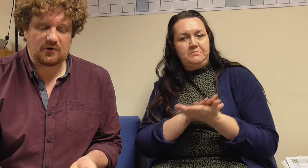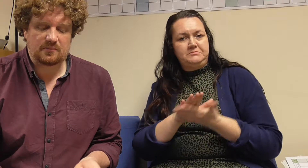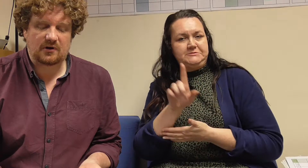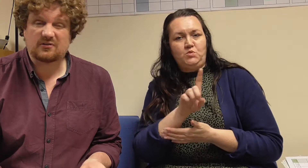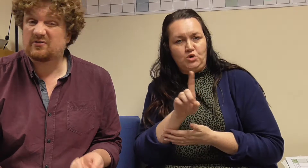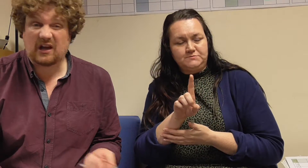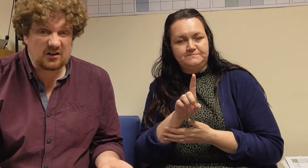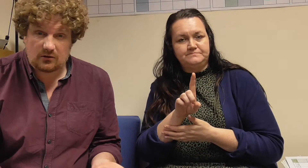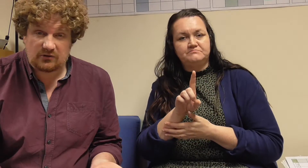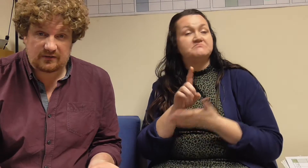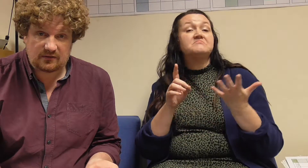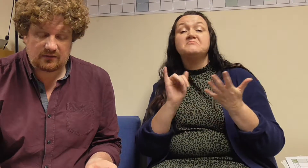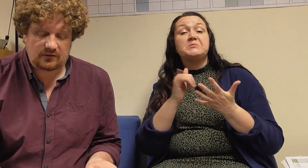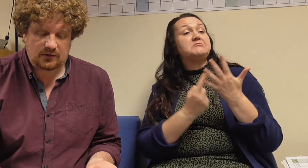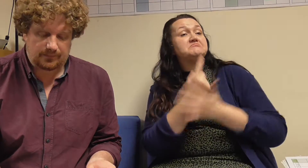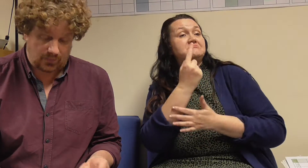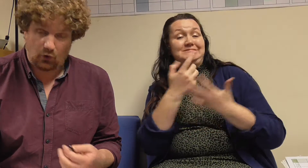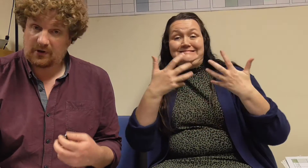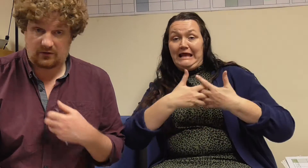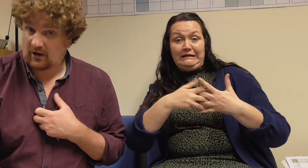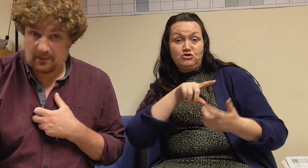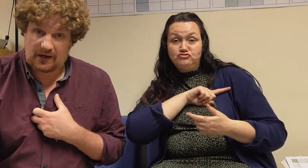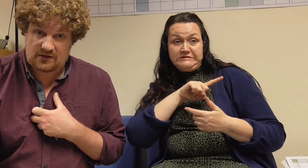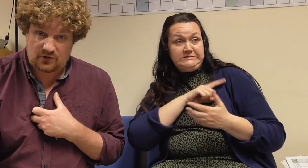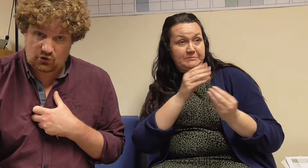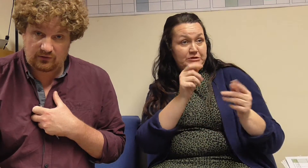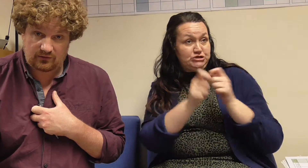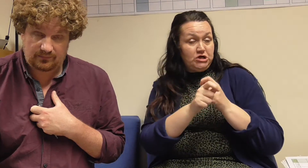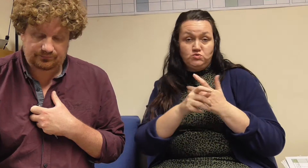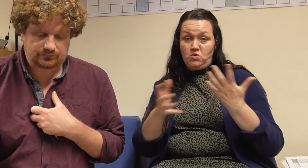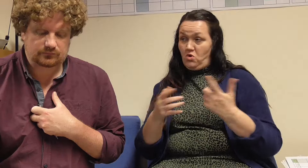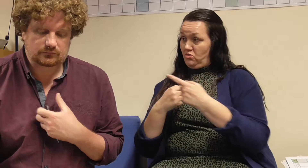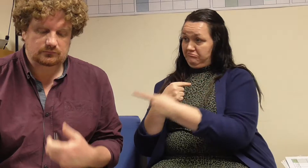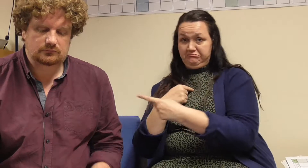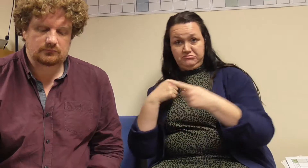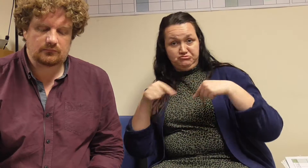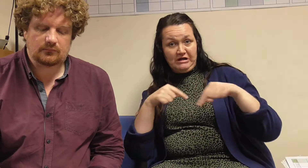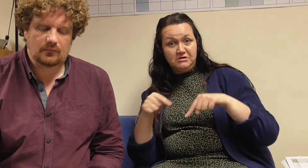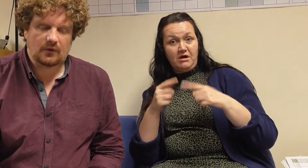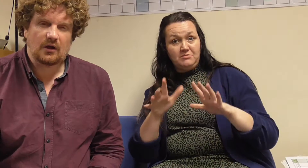changes happened because of technical reasons or because I made different choices.